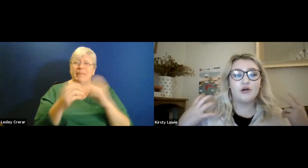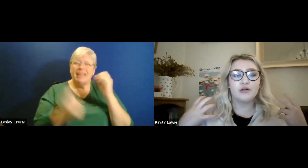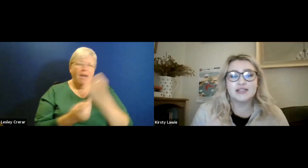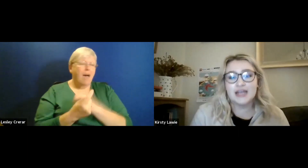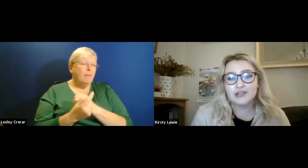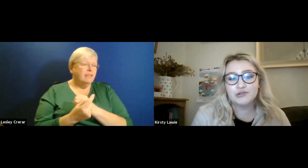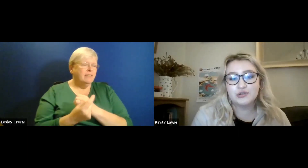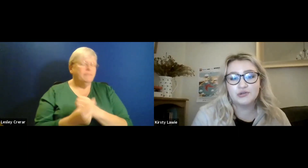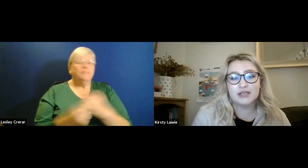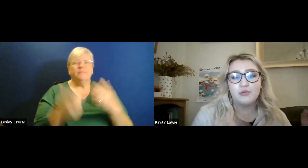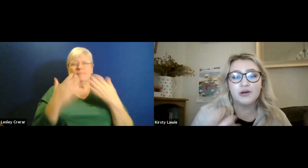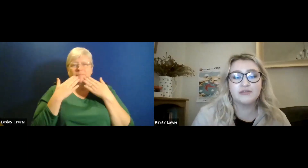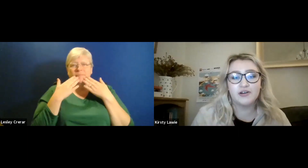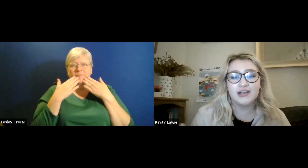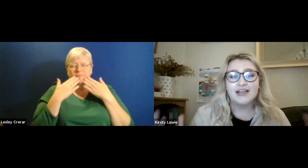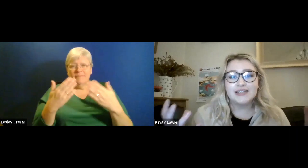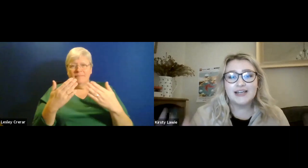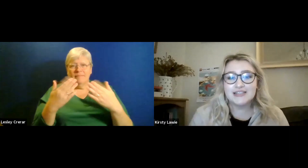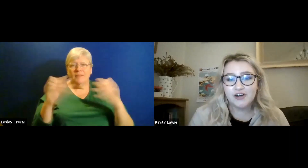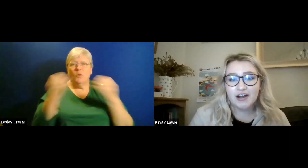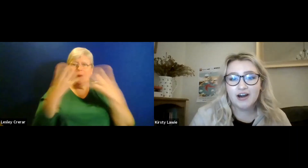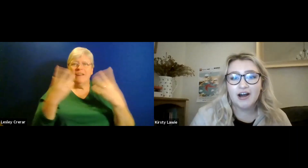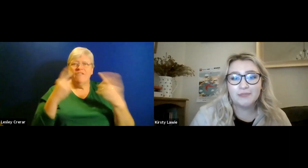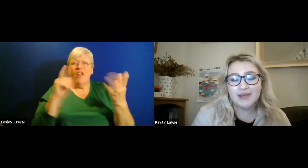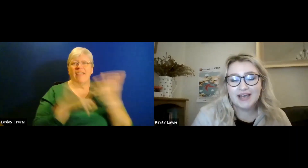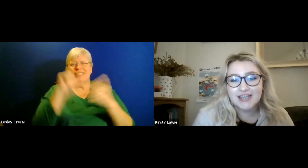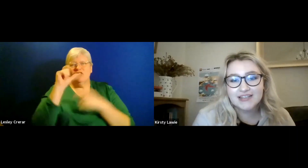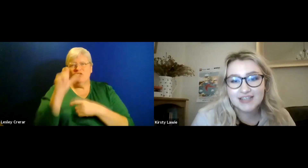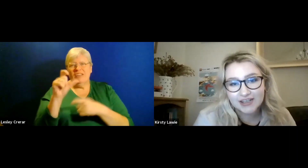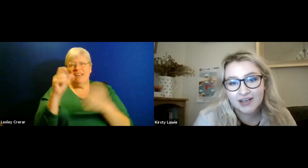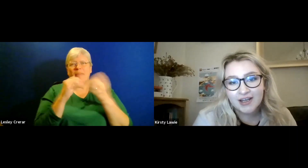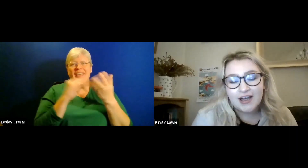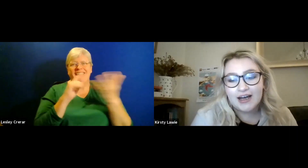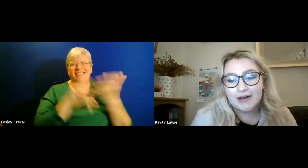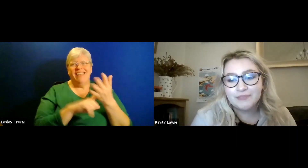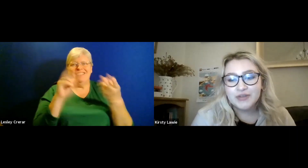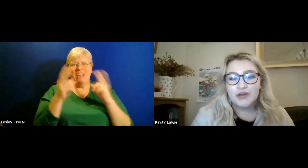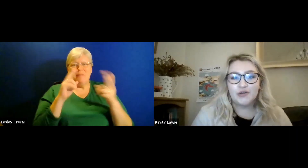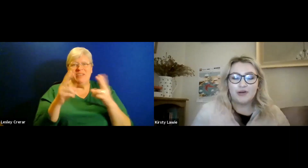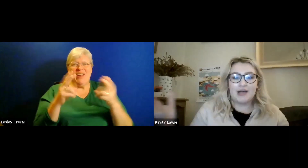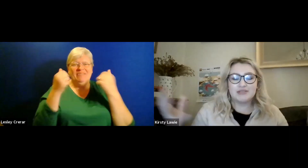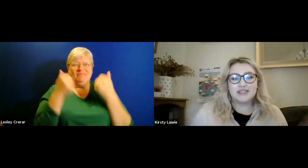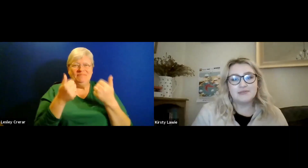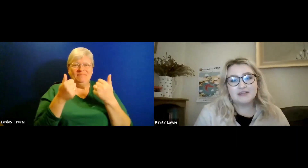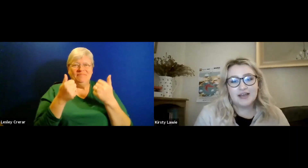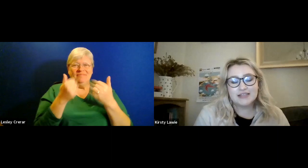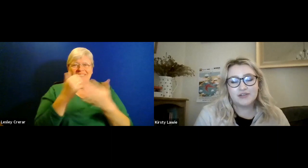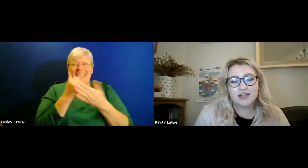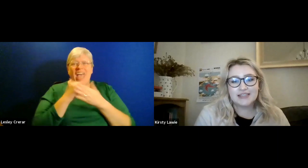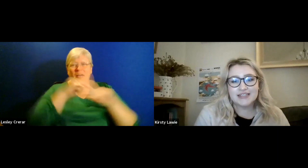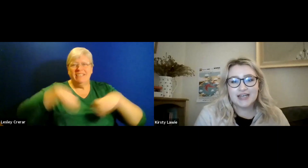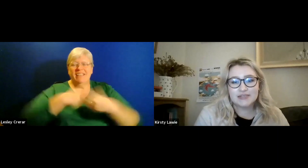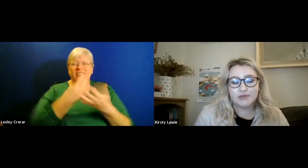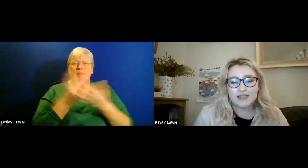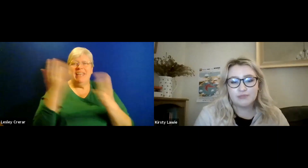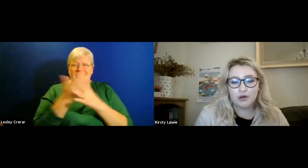And of course, thank you to the wonderful Lesley Crerar, our BSL signer, who helps us to make the festival